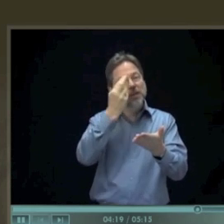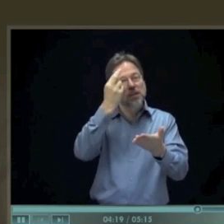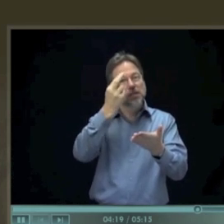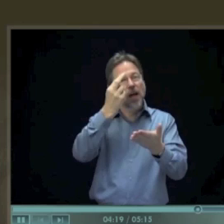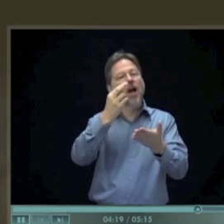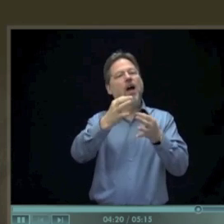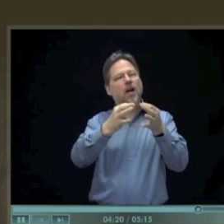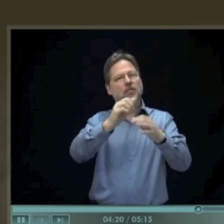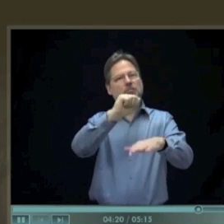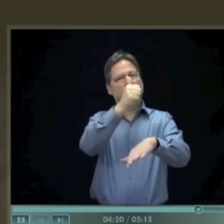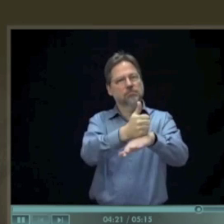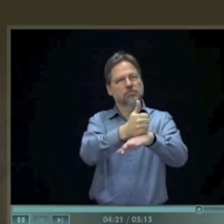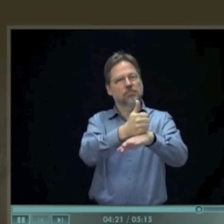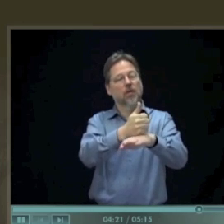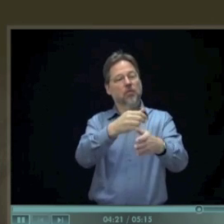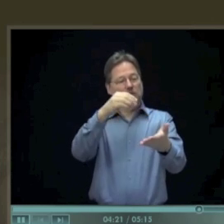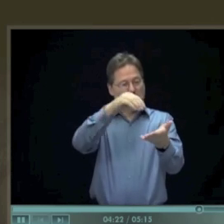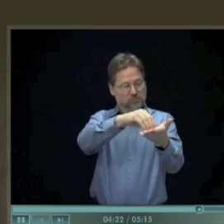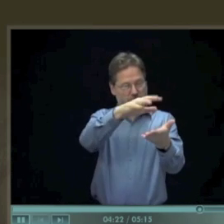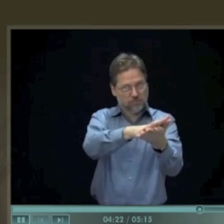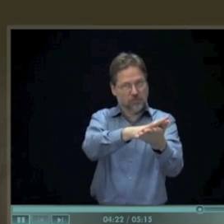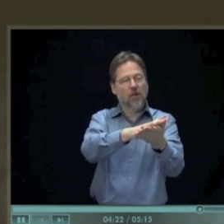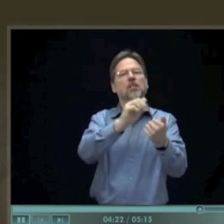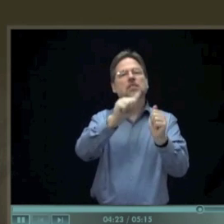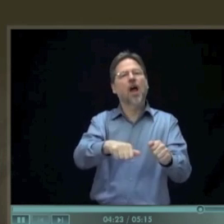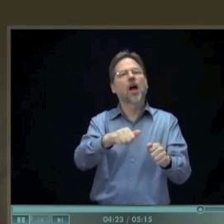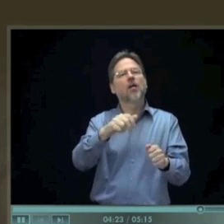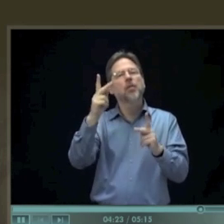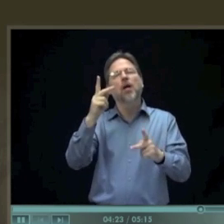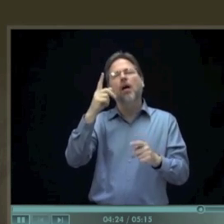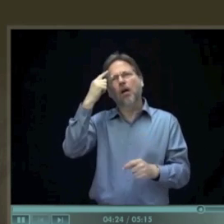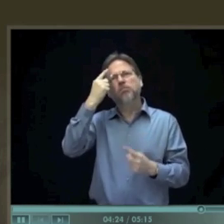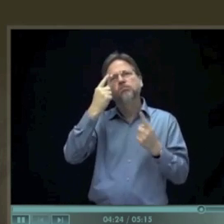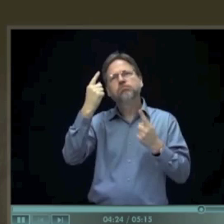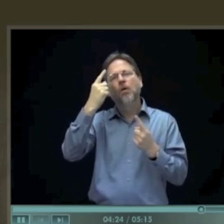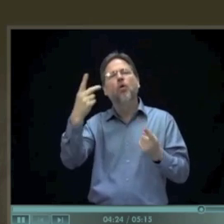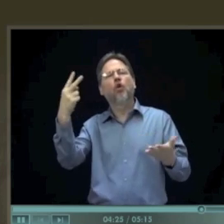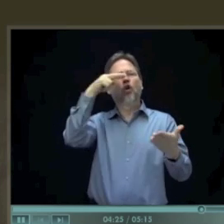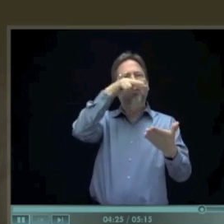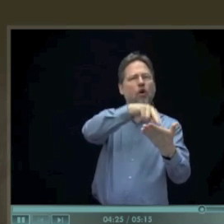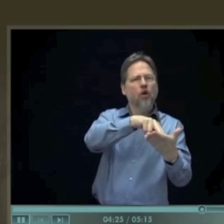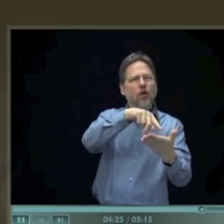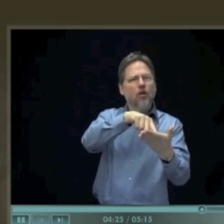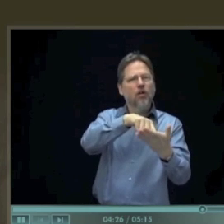created. People have so many ideas about this because nobody actually ever